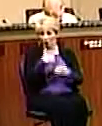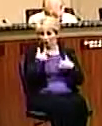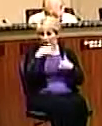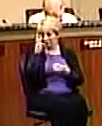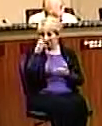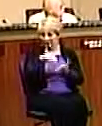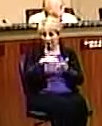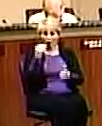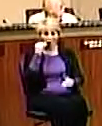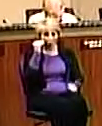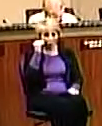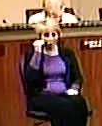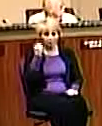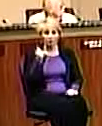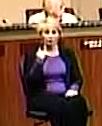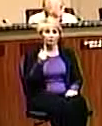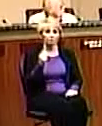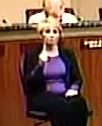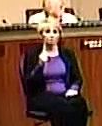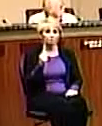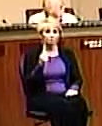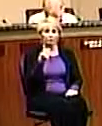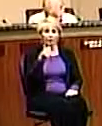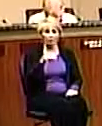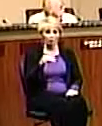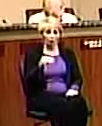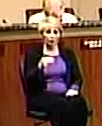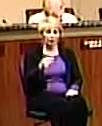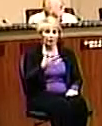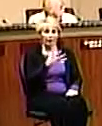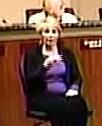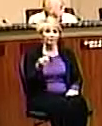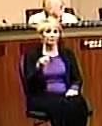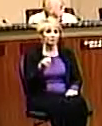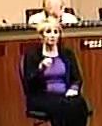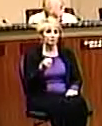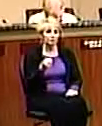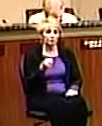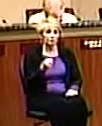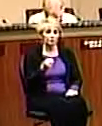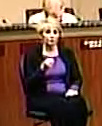6,000 homes in Morganton, and